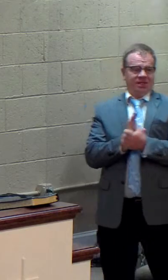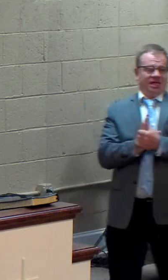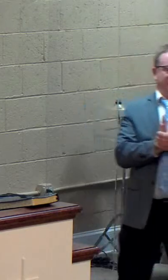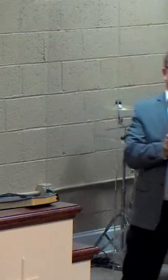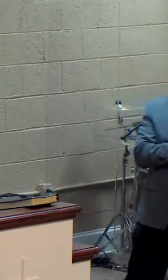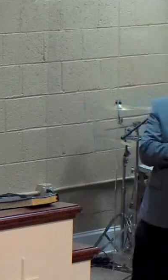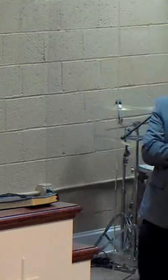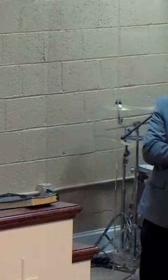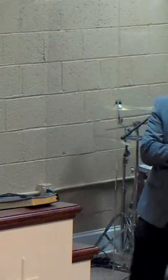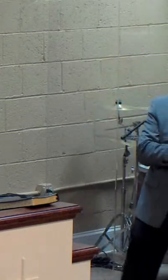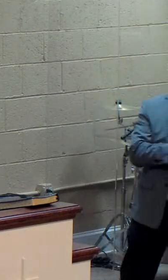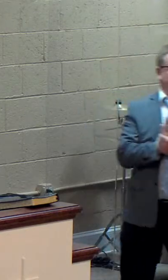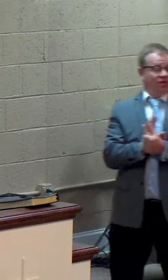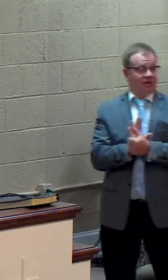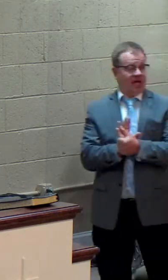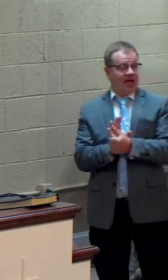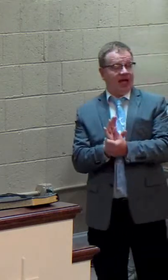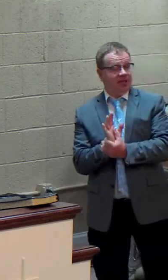where I'm